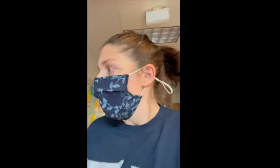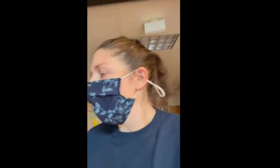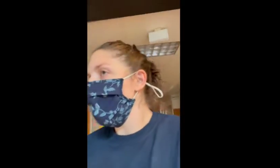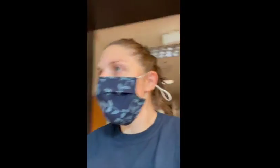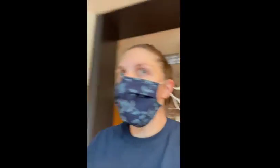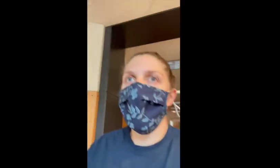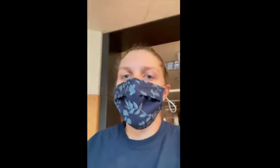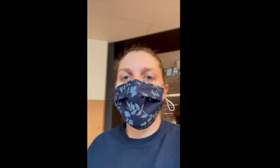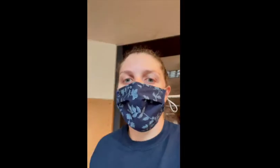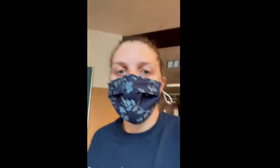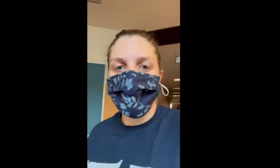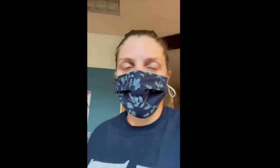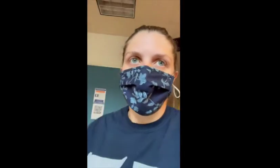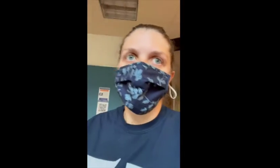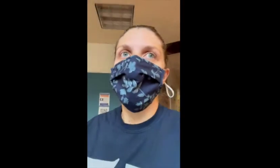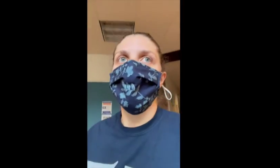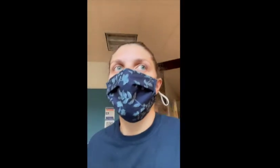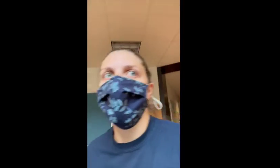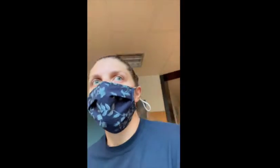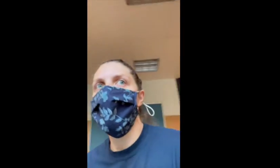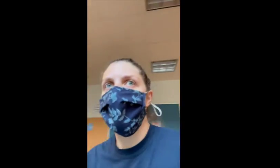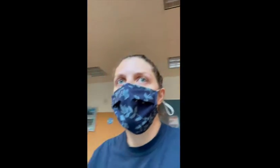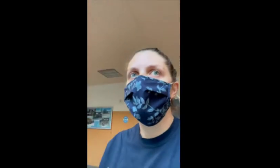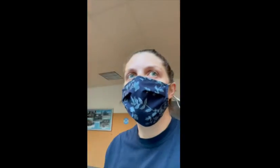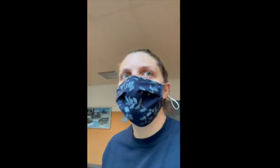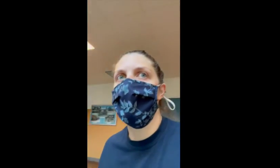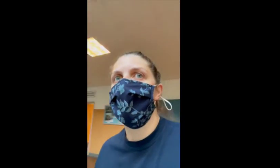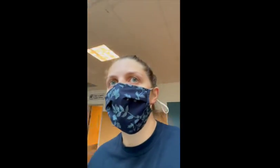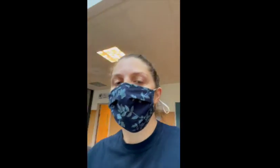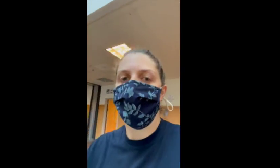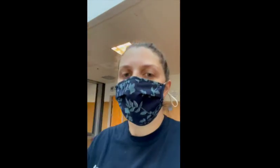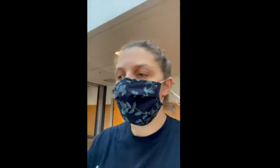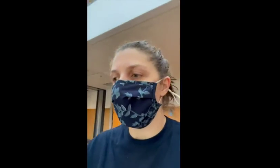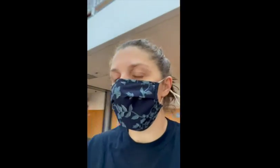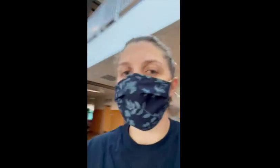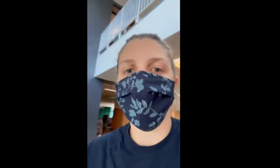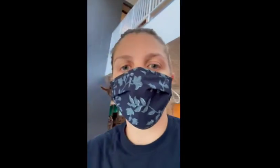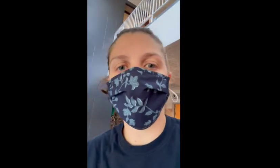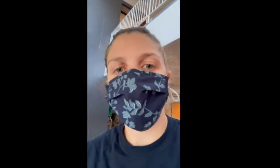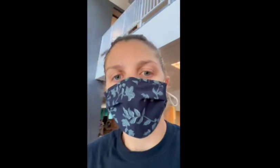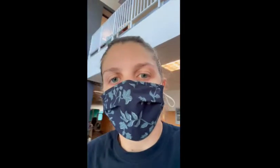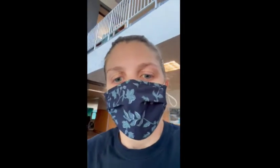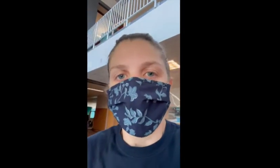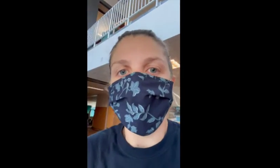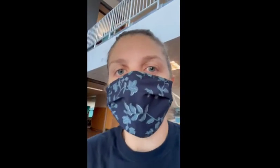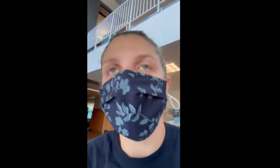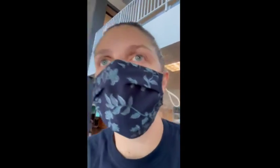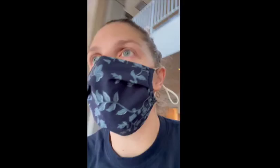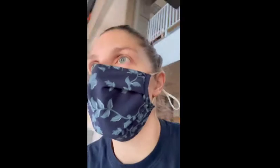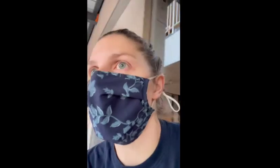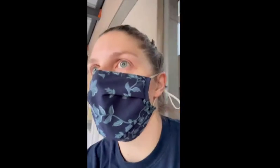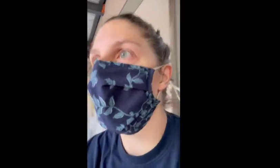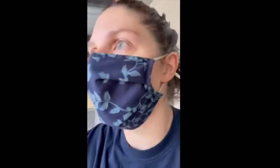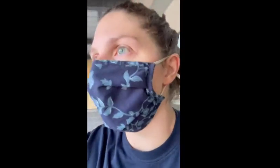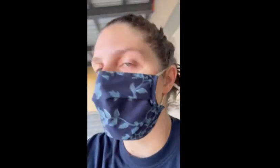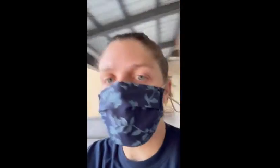There's only one other place that your classes might be, and that is out in the portables. So I'm just gonna take you out there real fast,